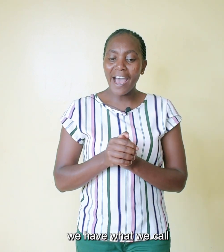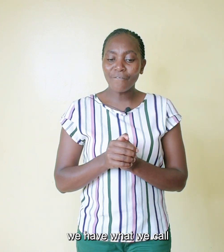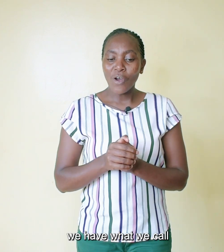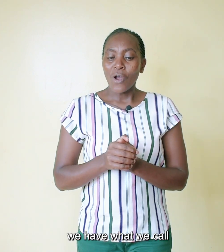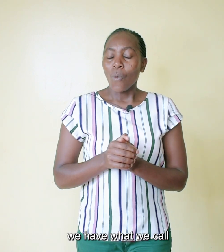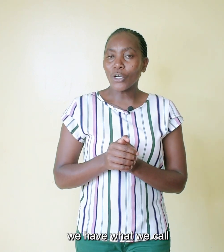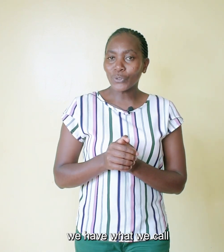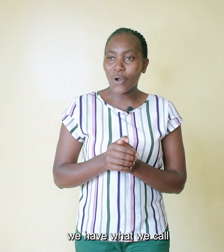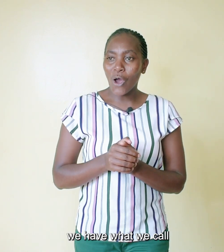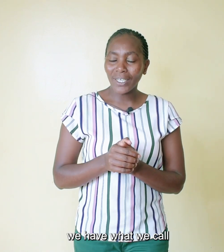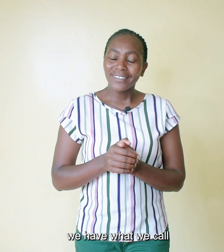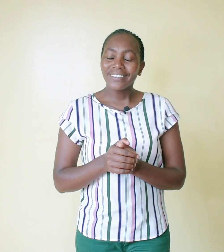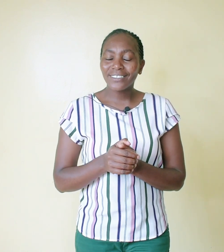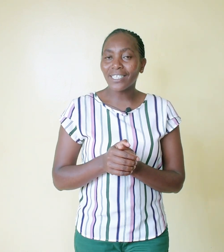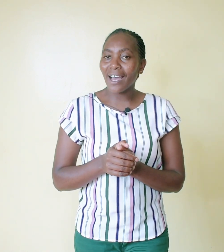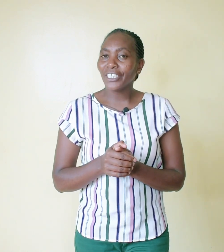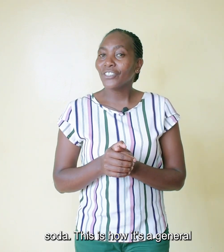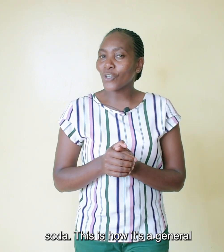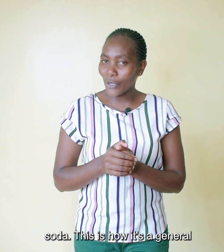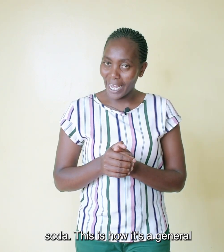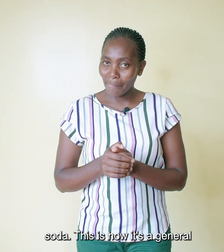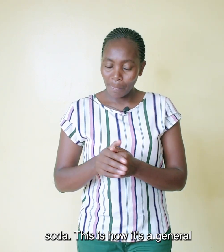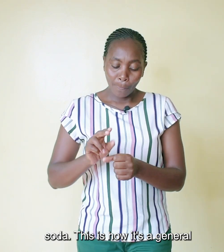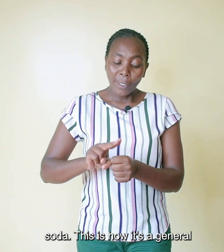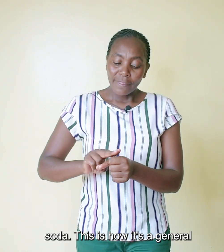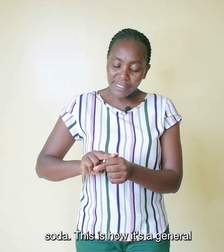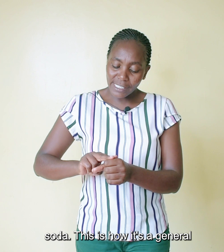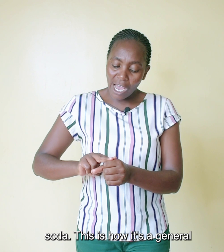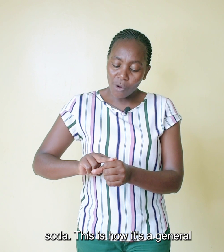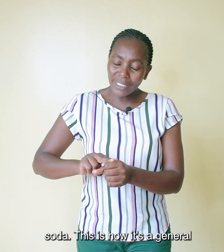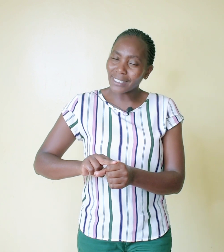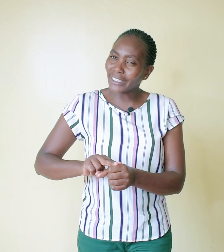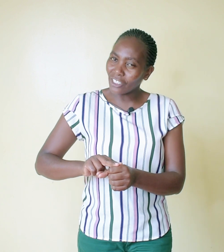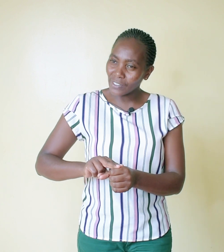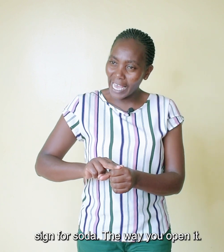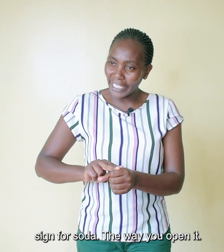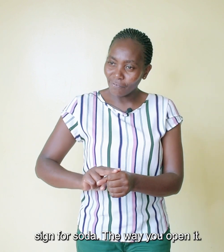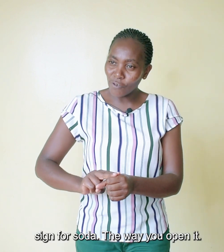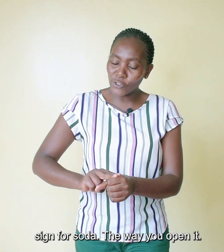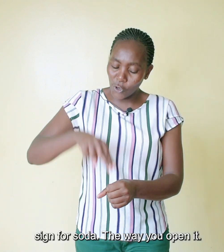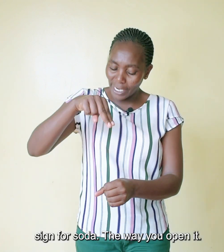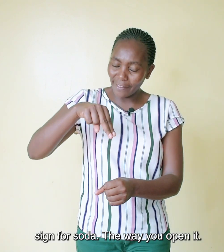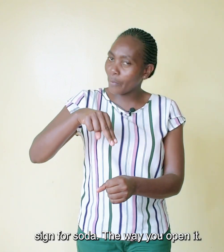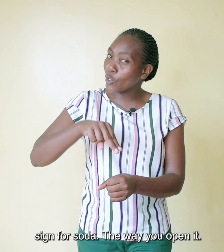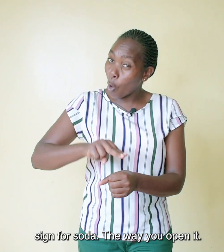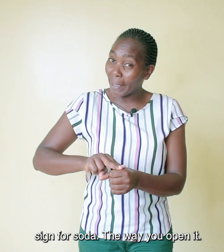have what we call soda. This is how, it's a general sign for soda. The way you open